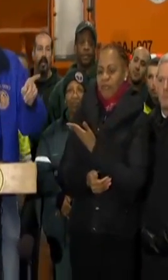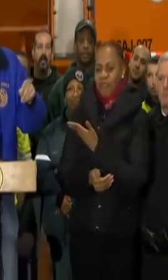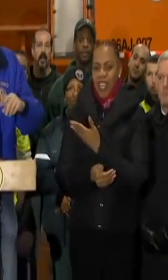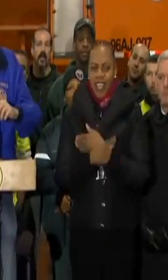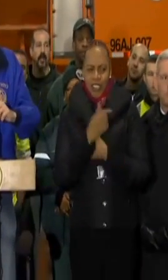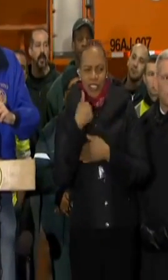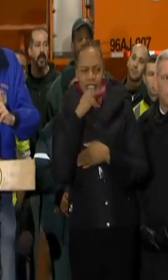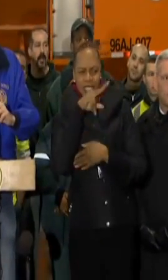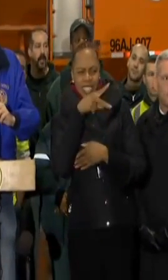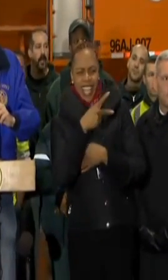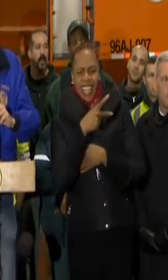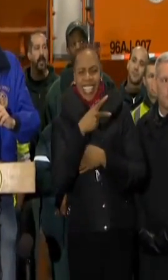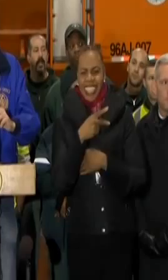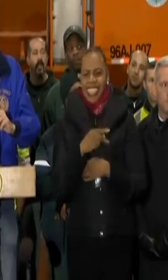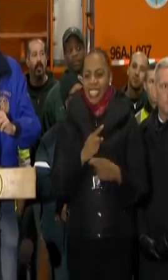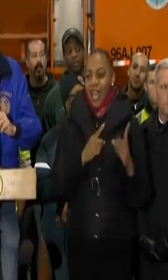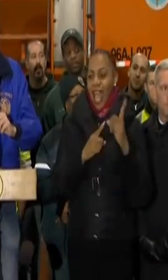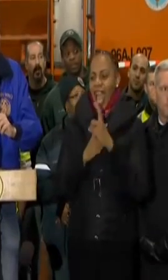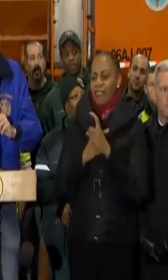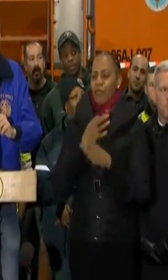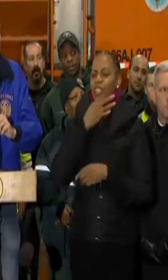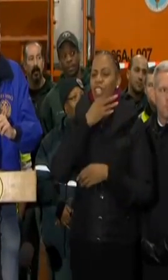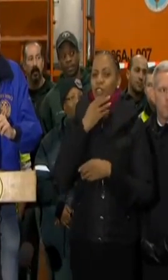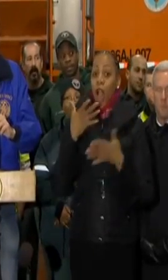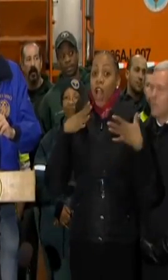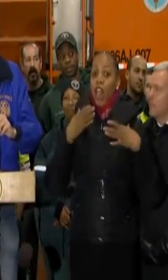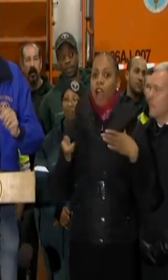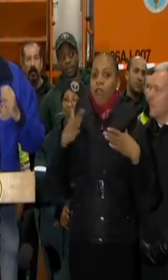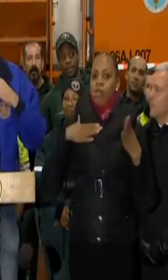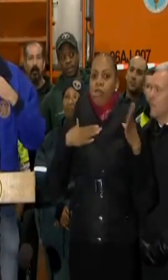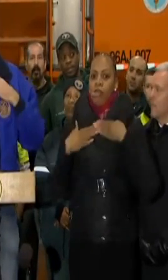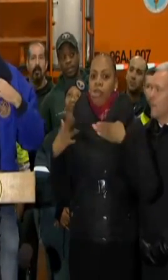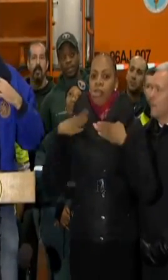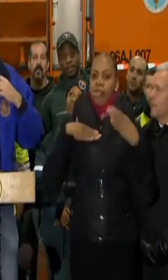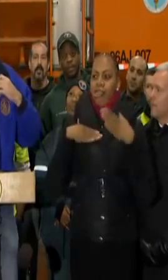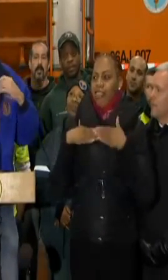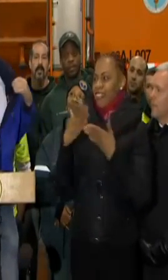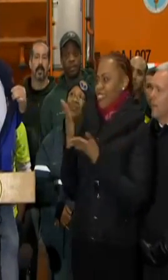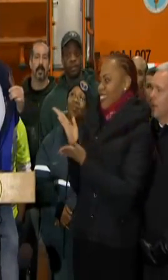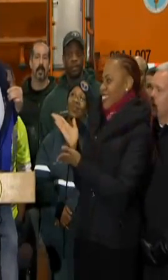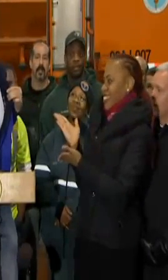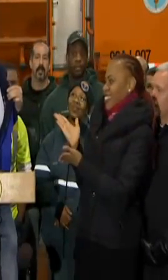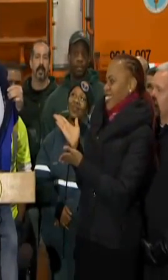Did you have a second? Just wondering how many layers you're wearing